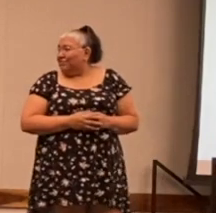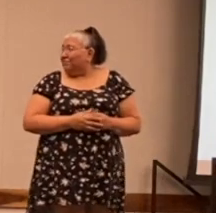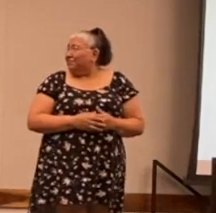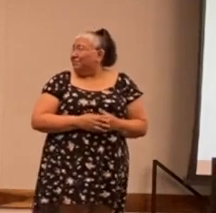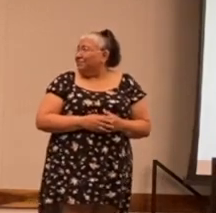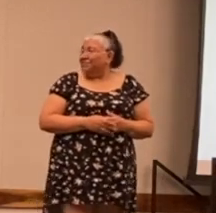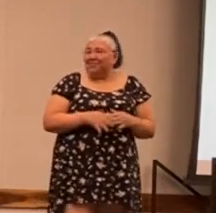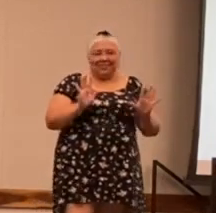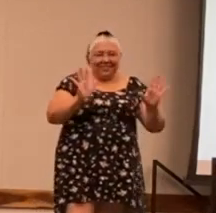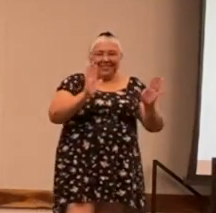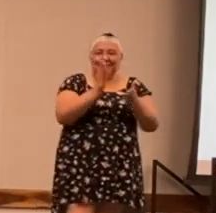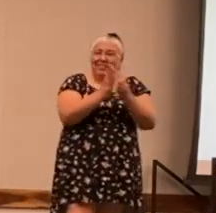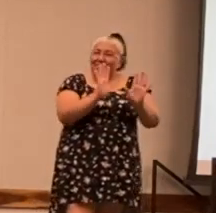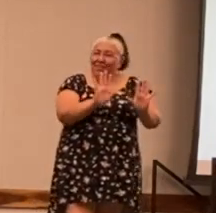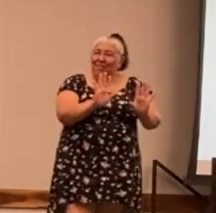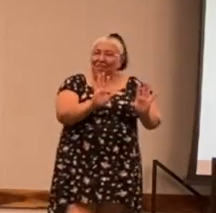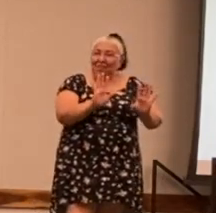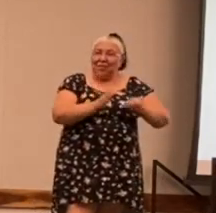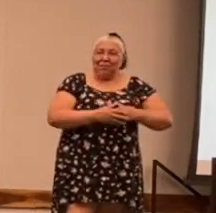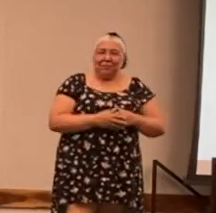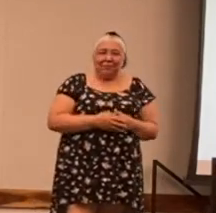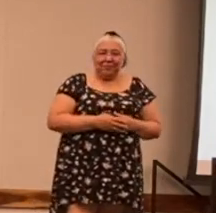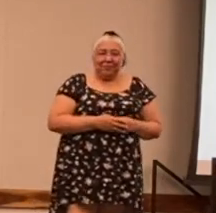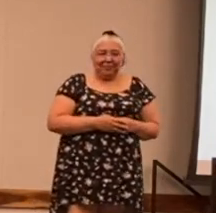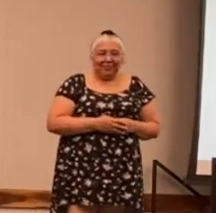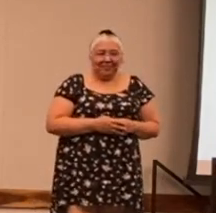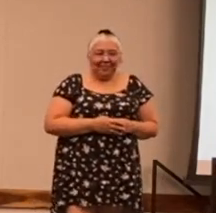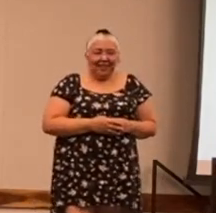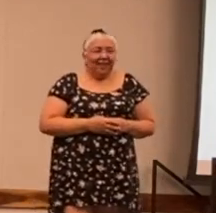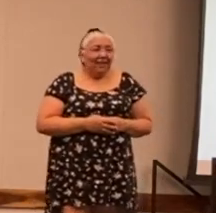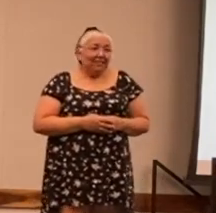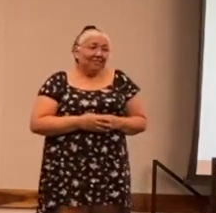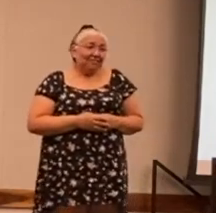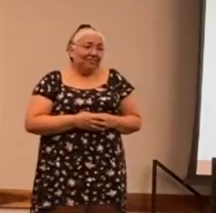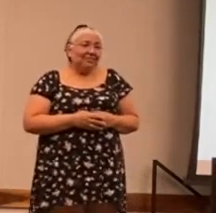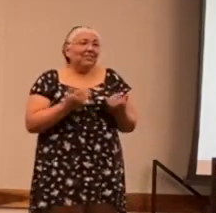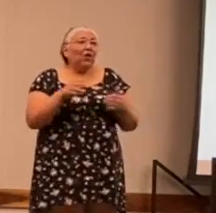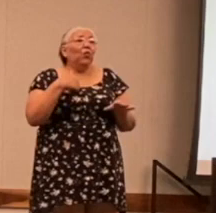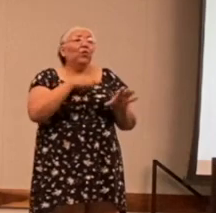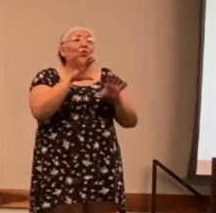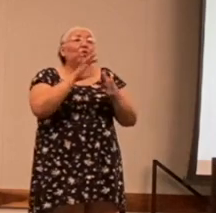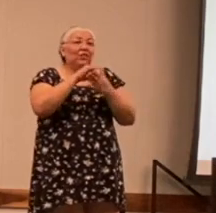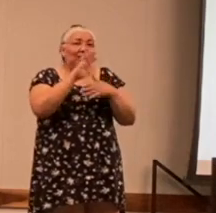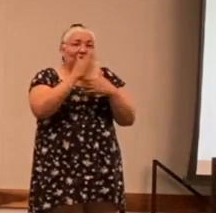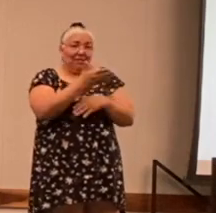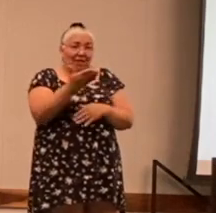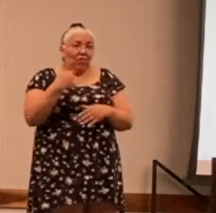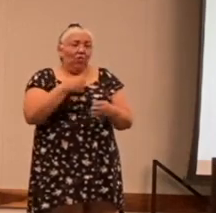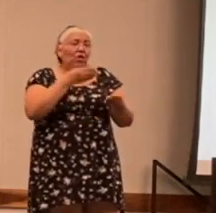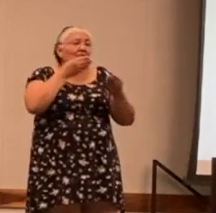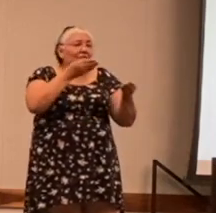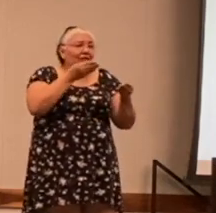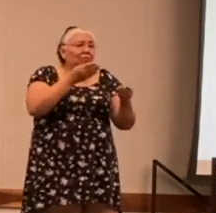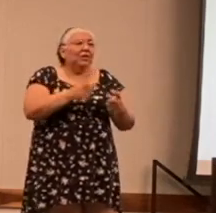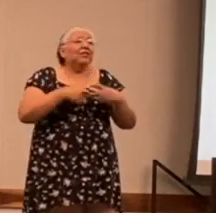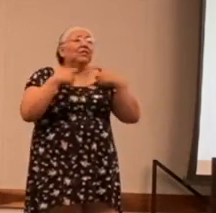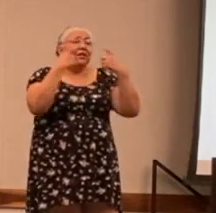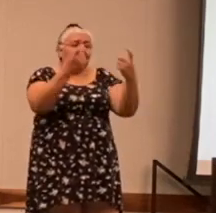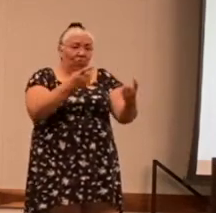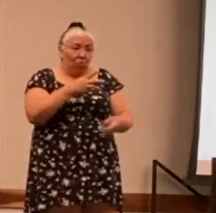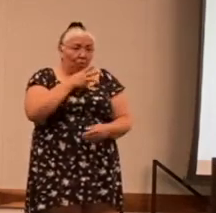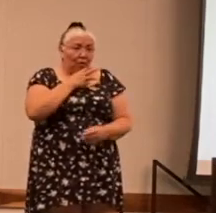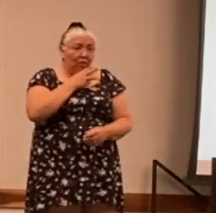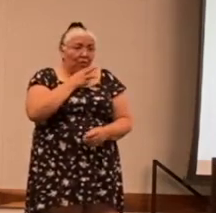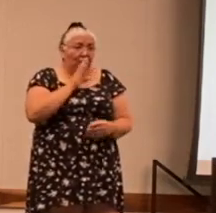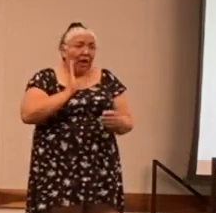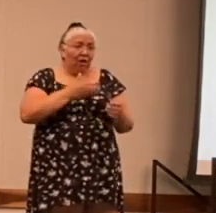Stop it. Listen, when we do that kind of stuff, When we feed them, when we give them water,